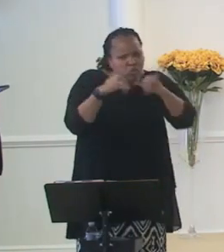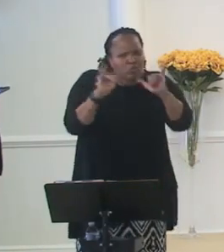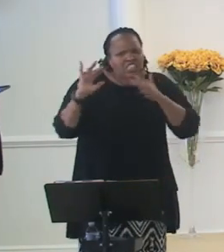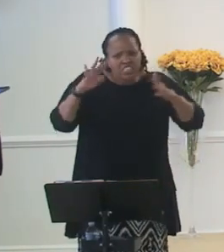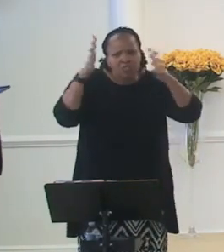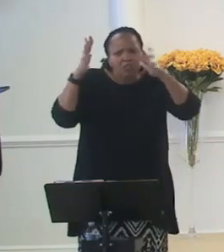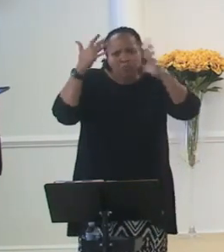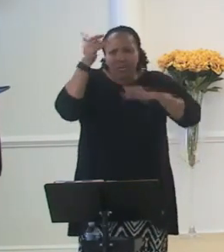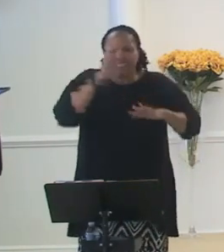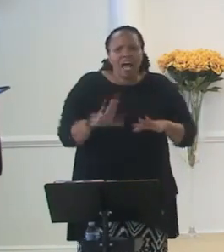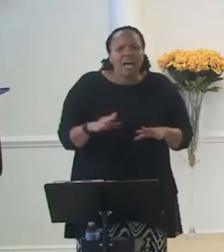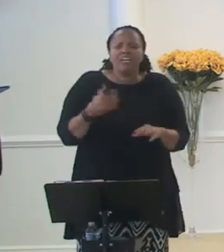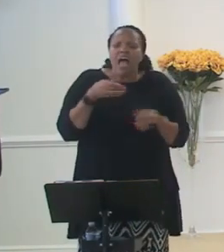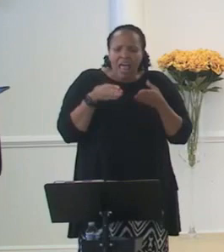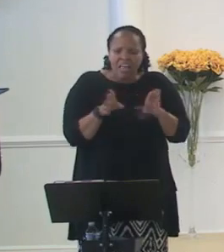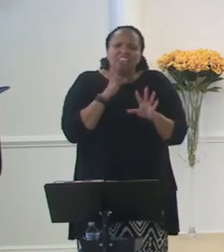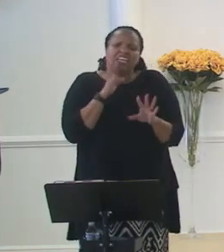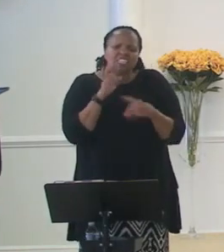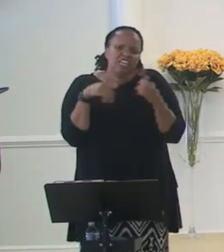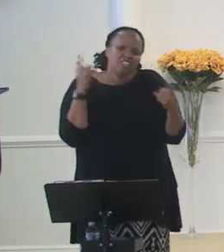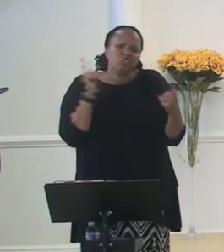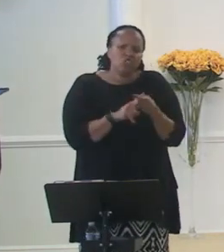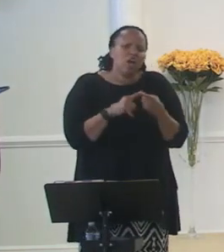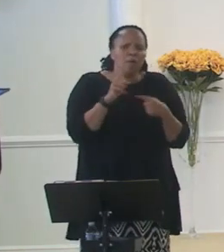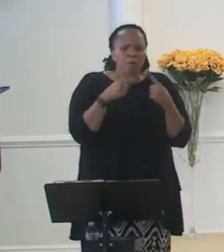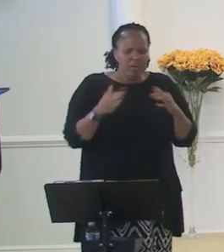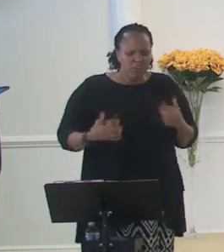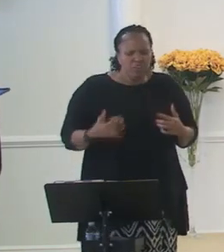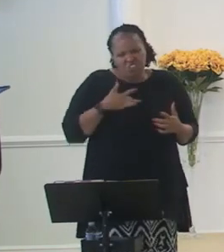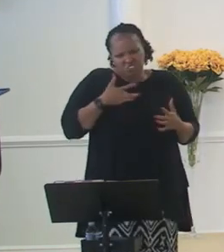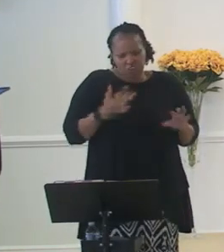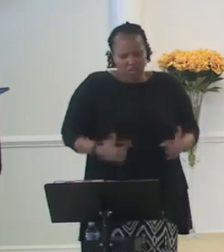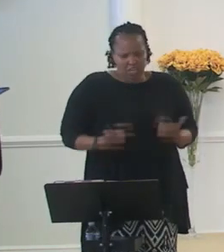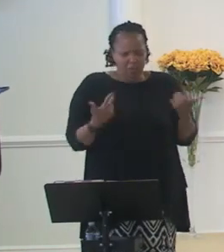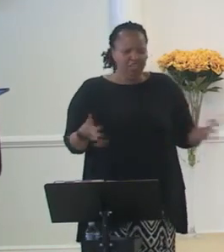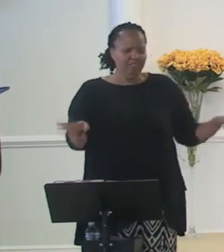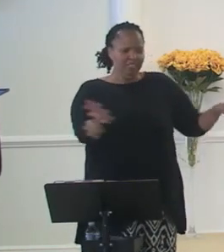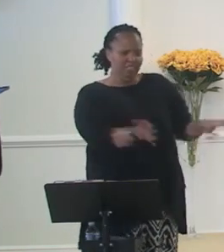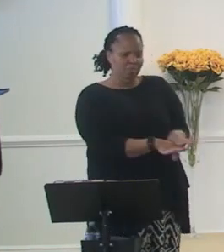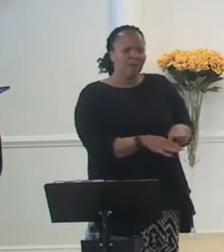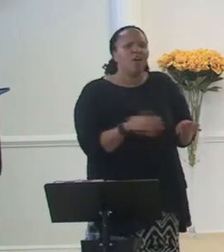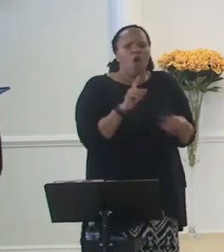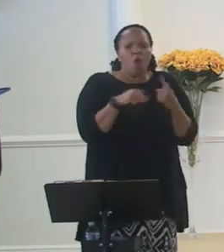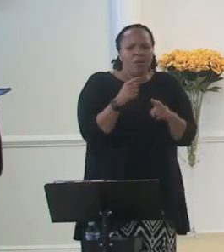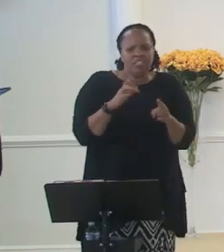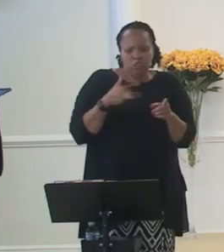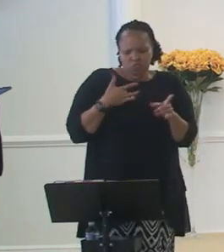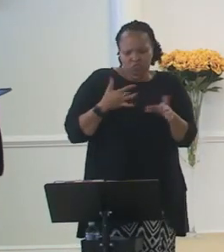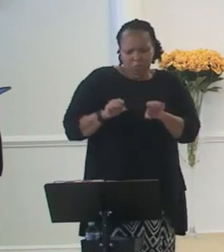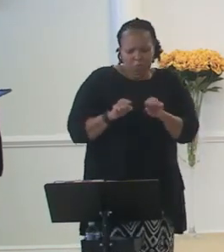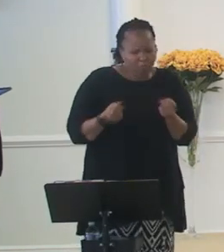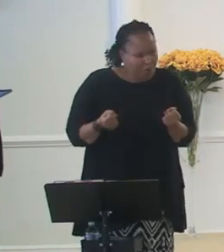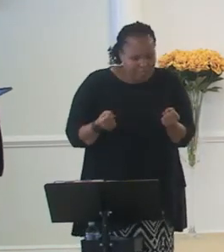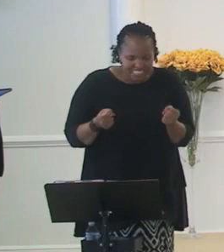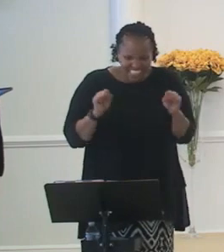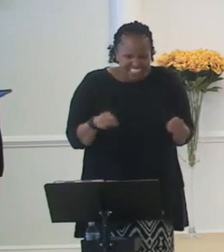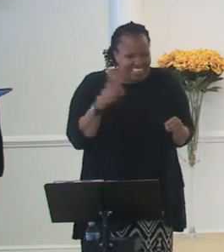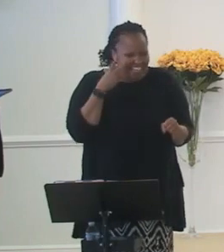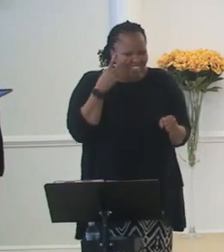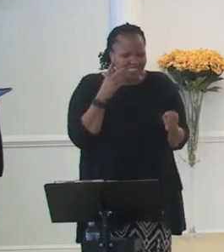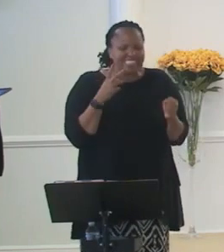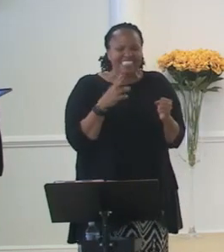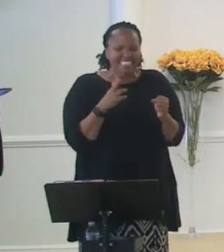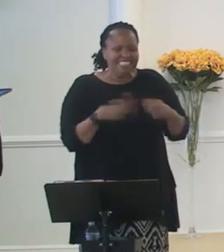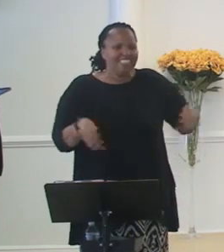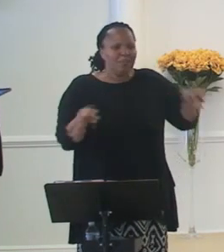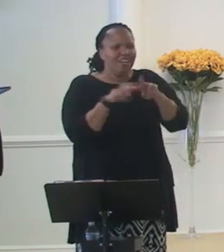talk about the palace, but let's talk about it in the pit. Because if you can work the brokenness and see it as a virtue, and you'll see